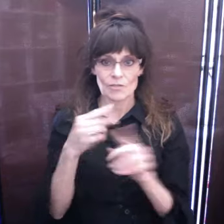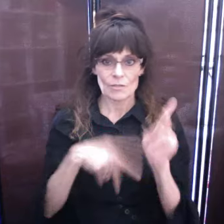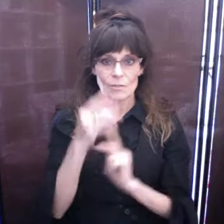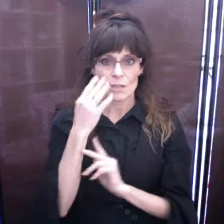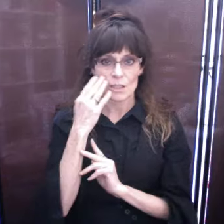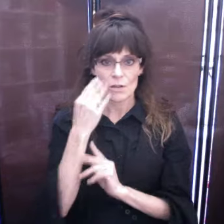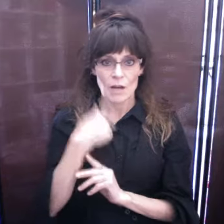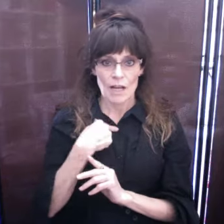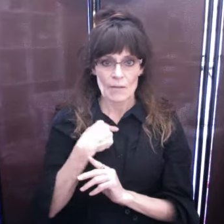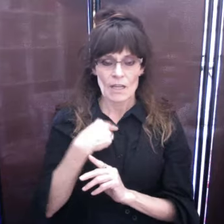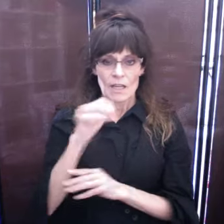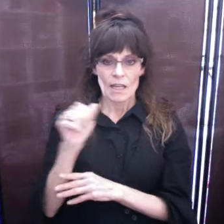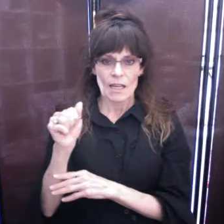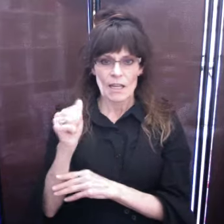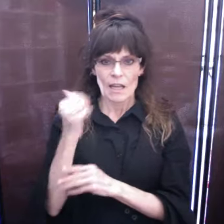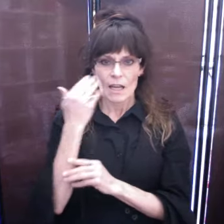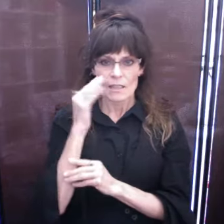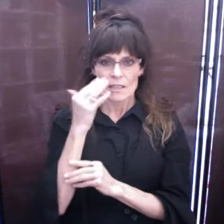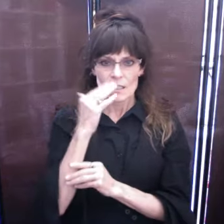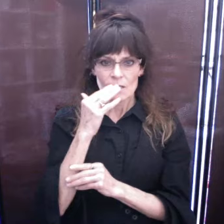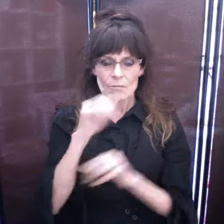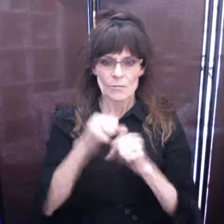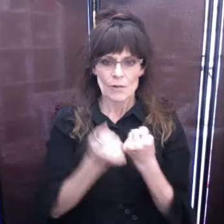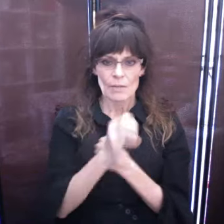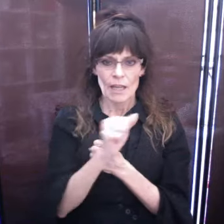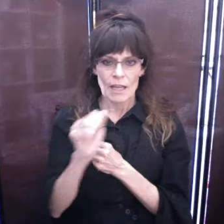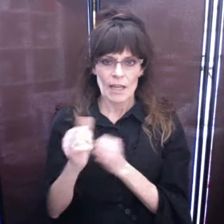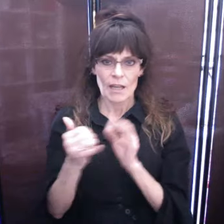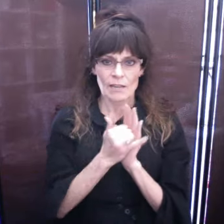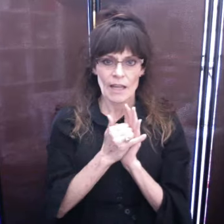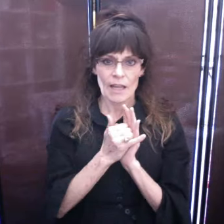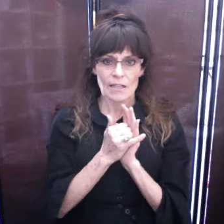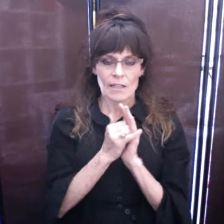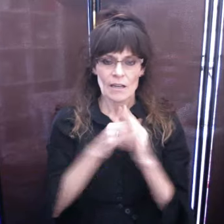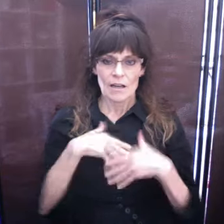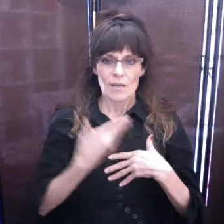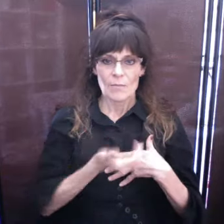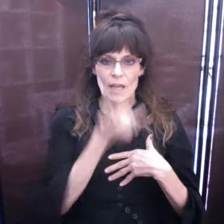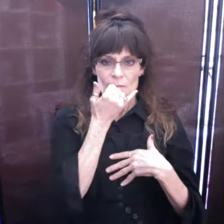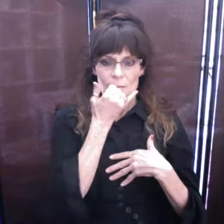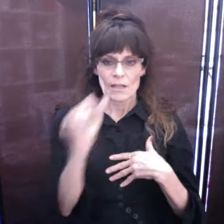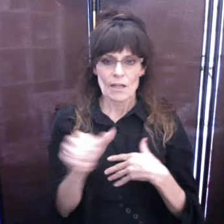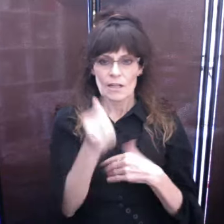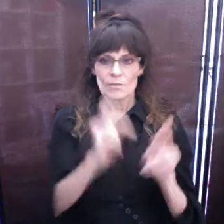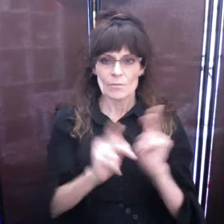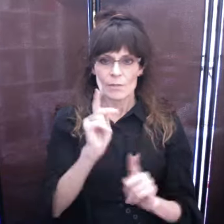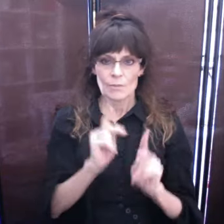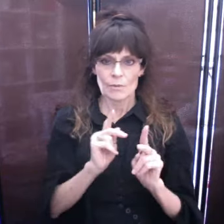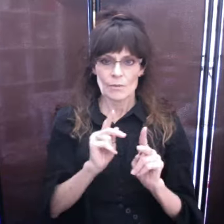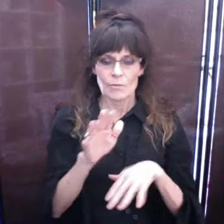Alcoholics Anonymous. I did not break my AA anonymity on that particular amends. To everybody else, I'm a walking, talking, breathing